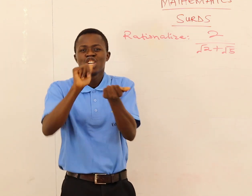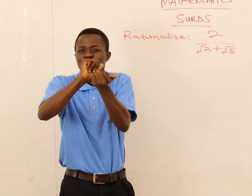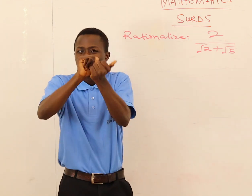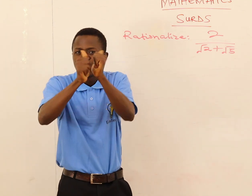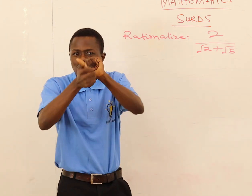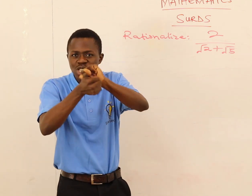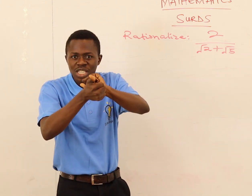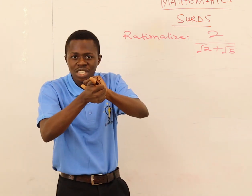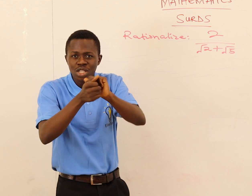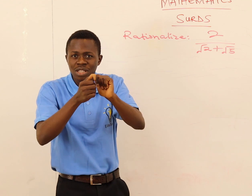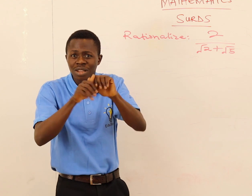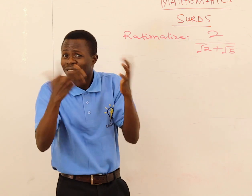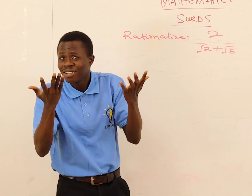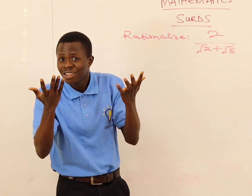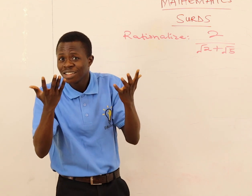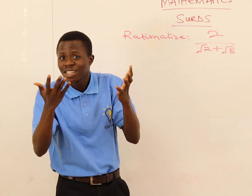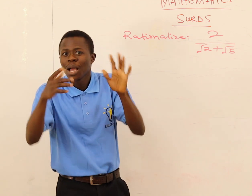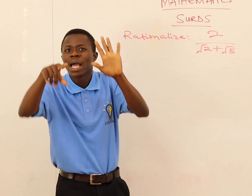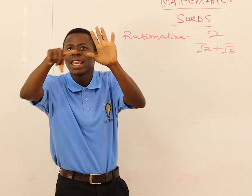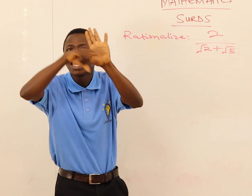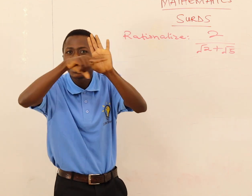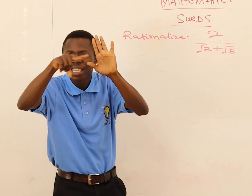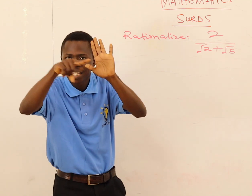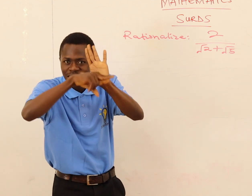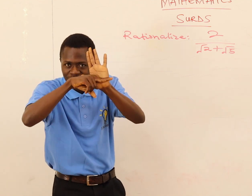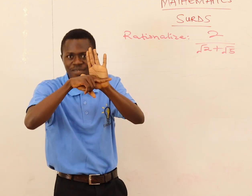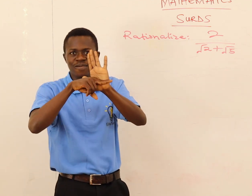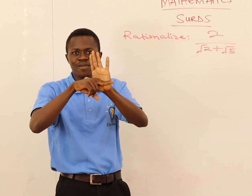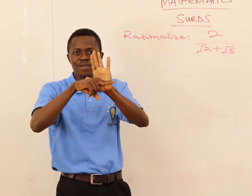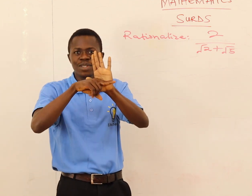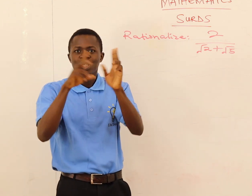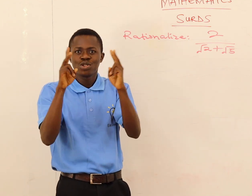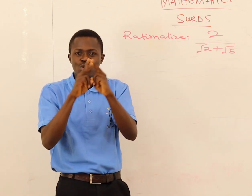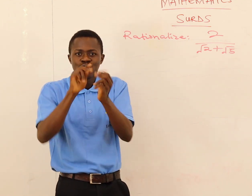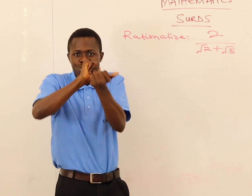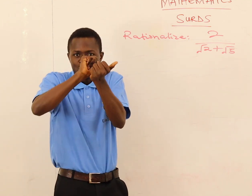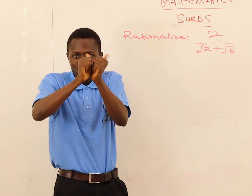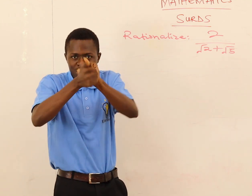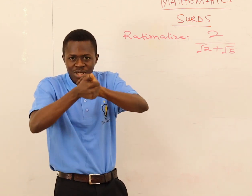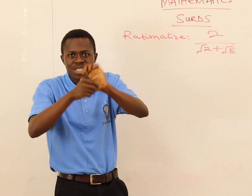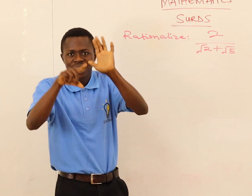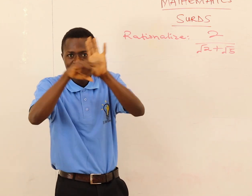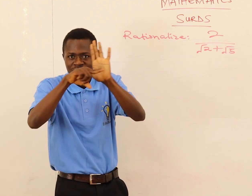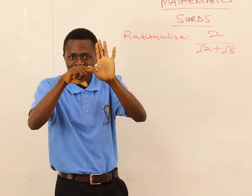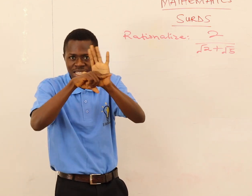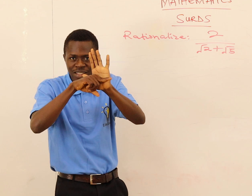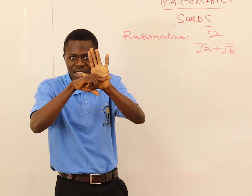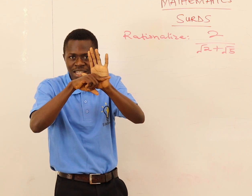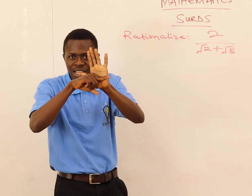It is positive, so we change the sign, right? And then we change it to what? Negative.